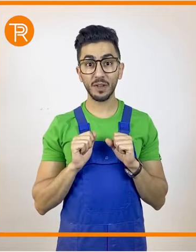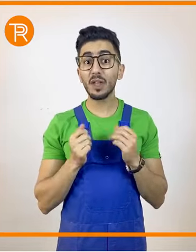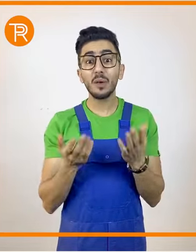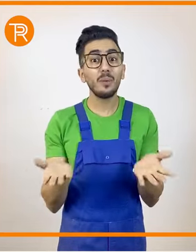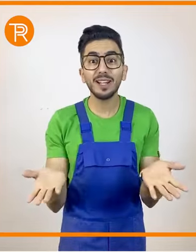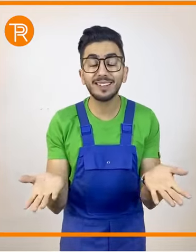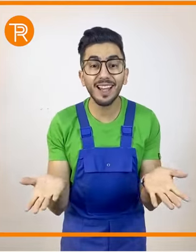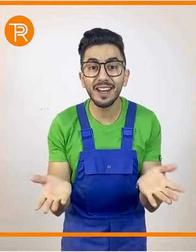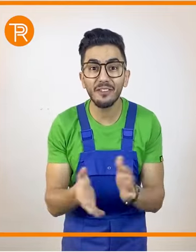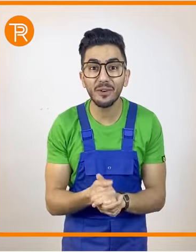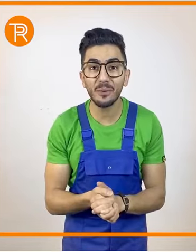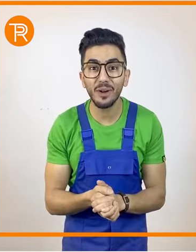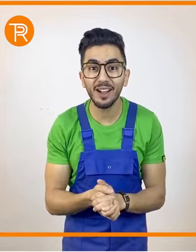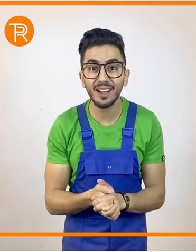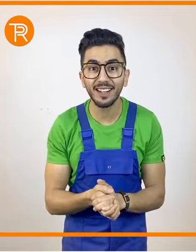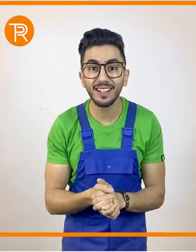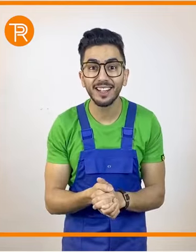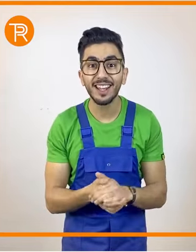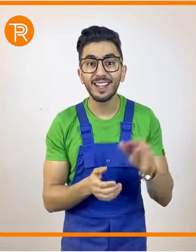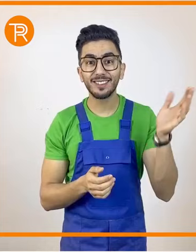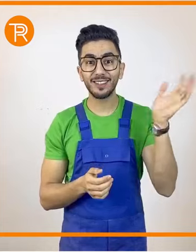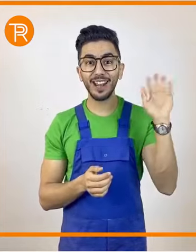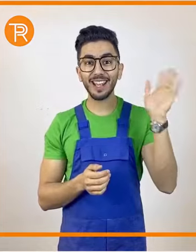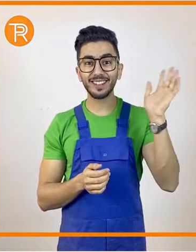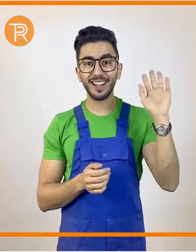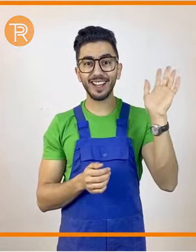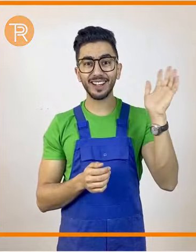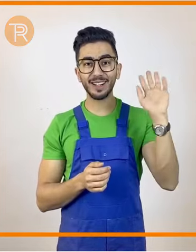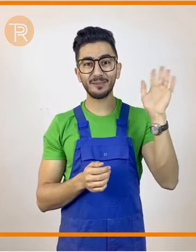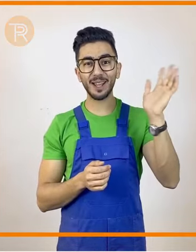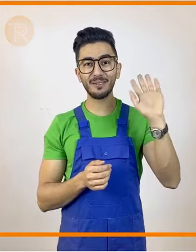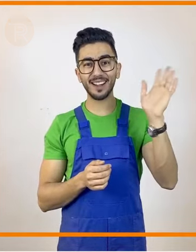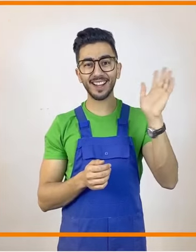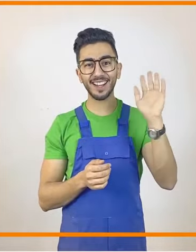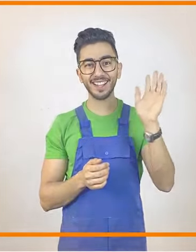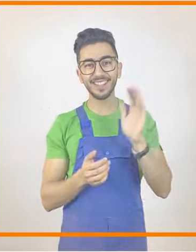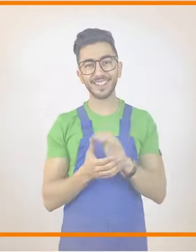Well done, everyone. See you later. Bye-bye.